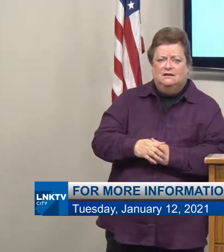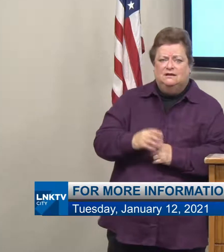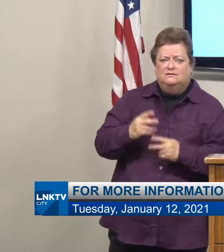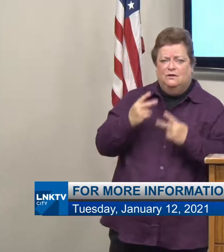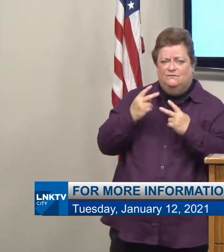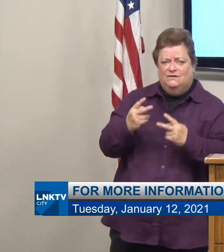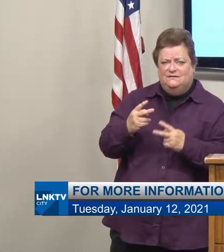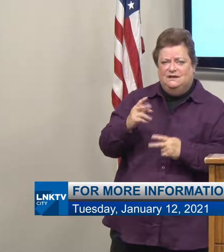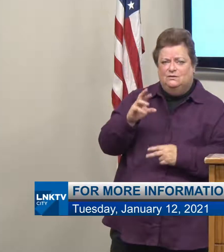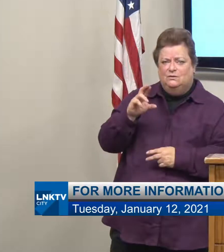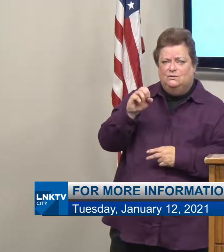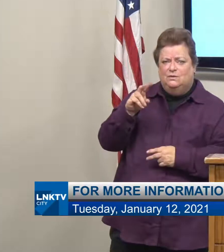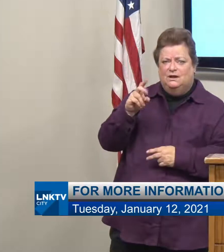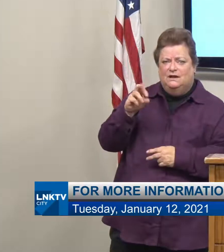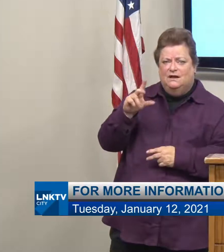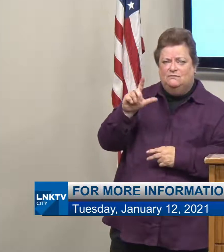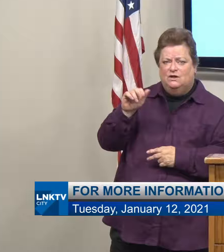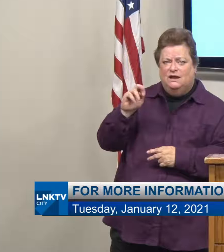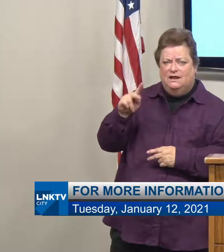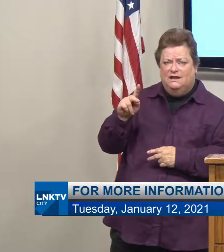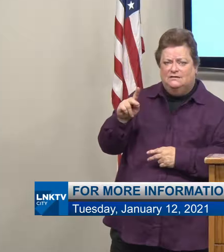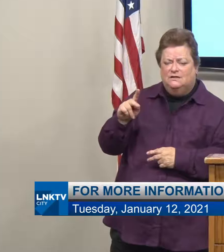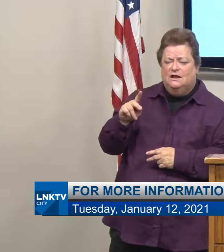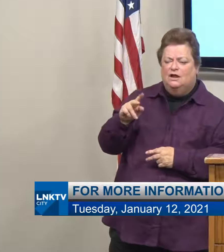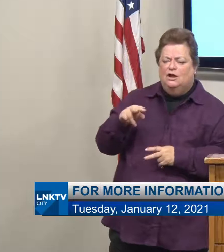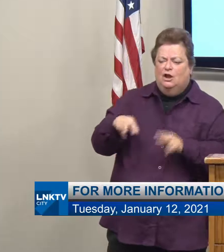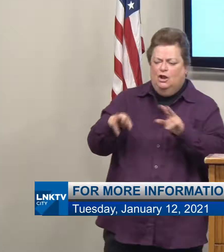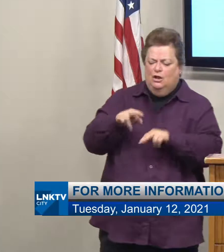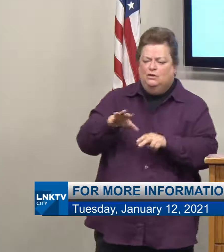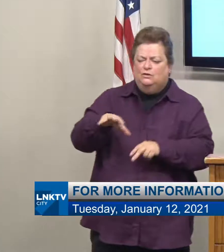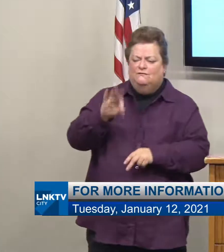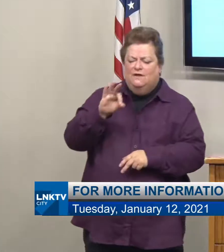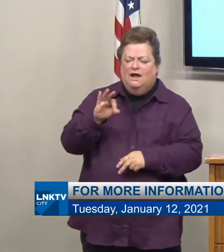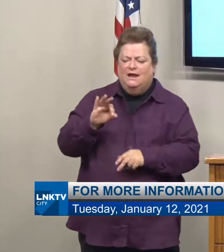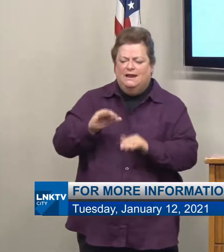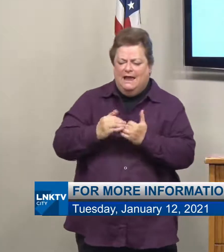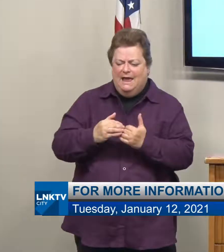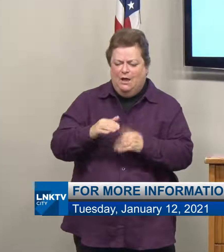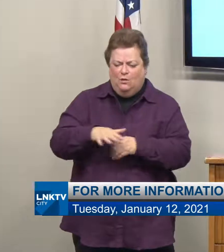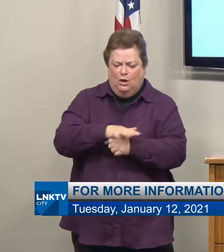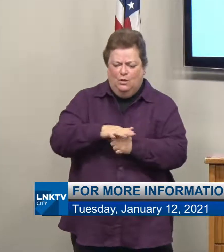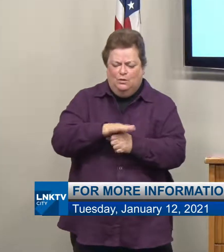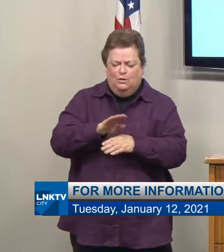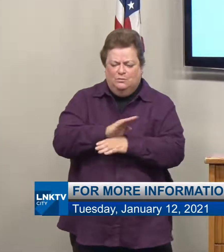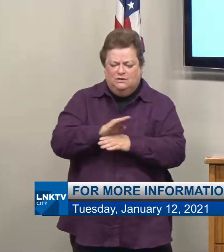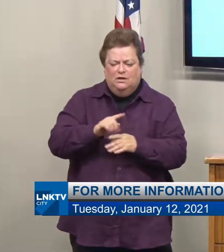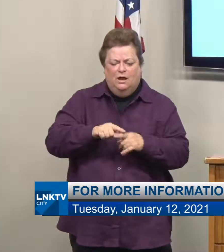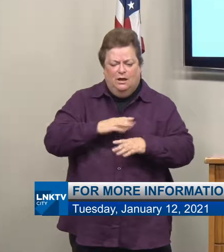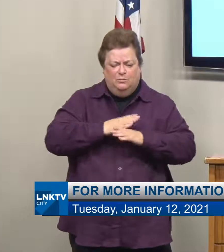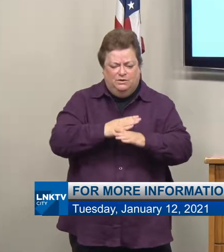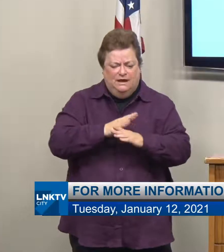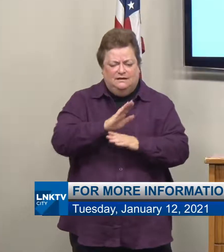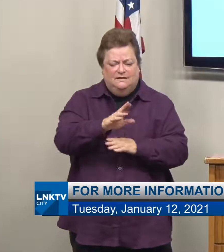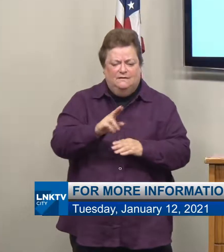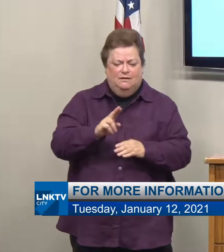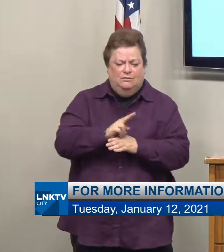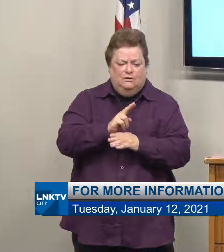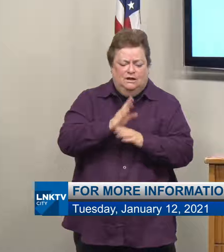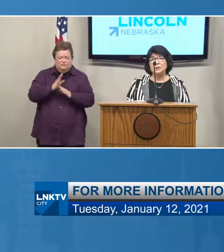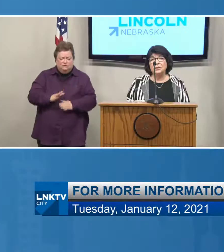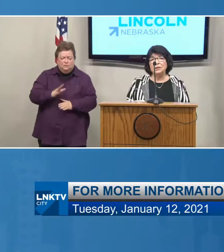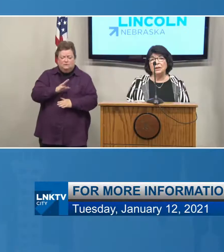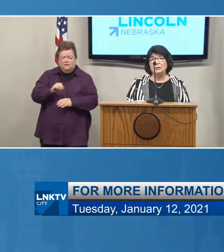for information on how local businesses are taking precautions to protect employees and customers.